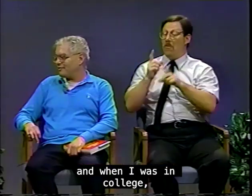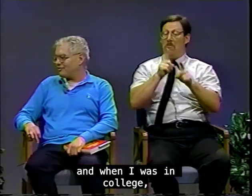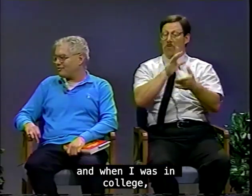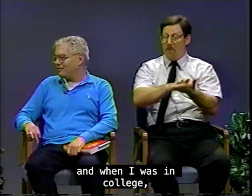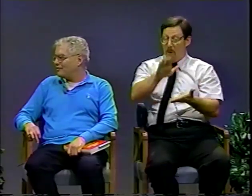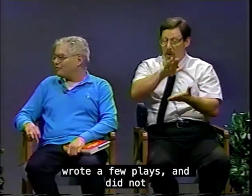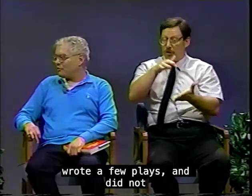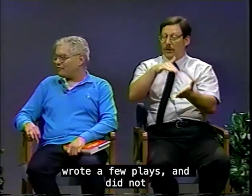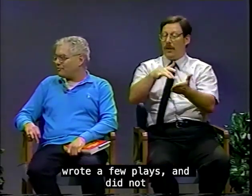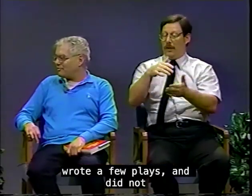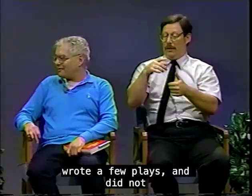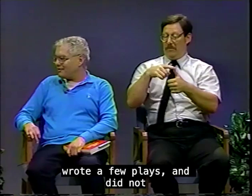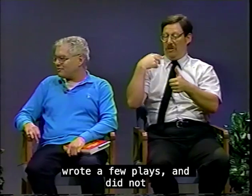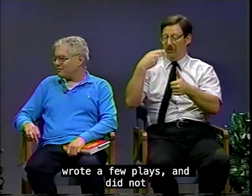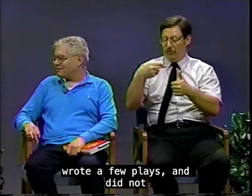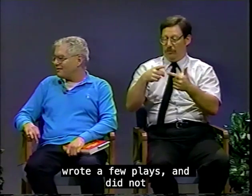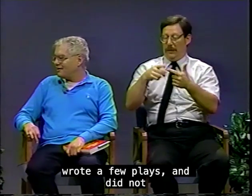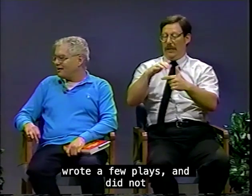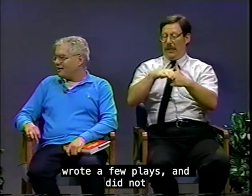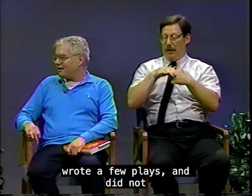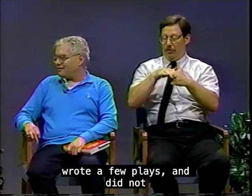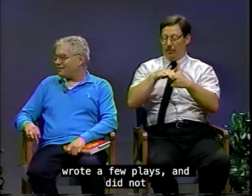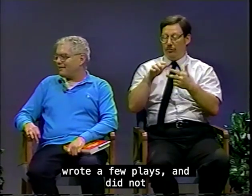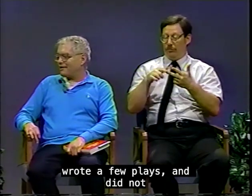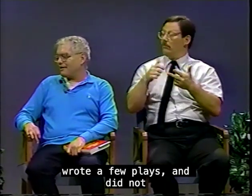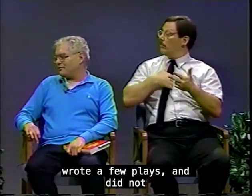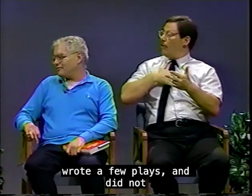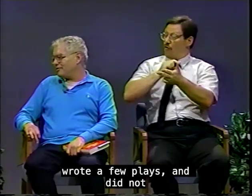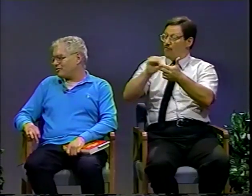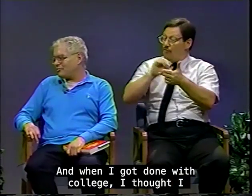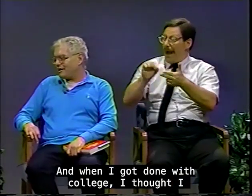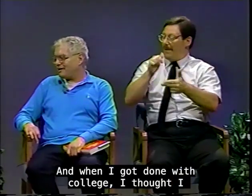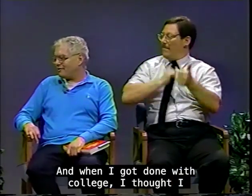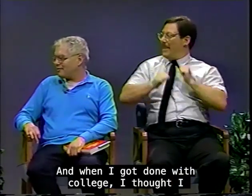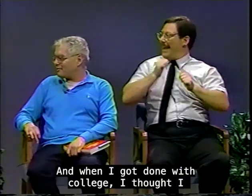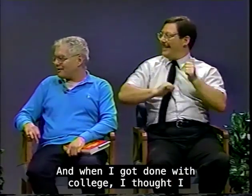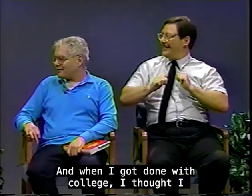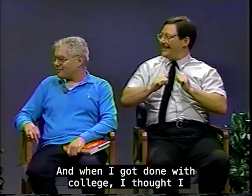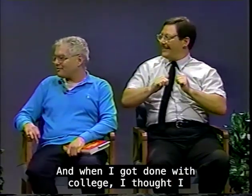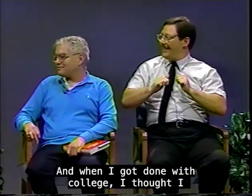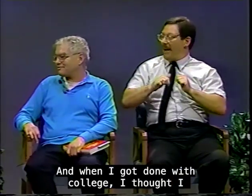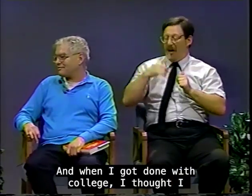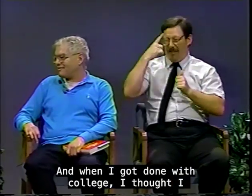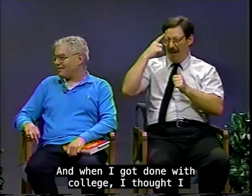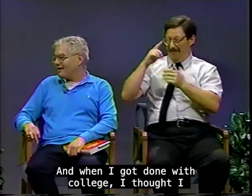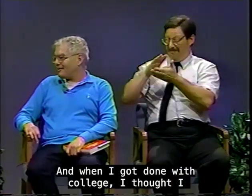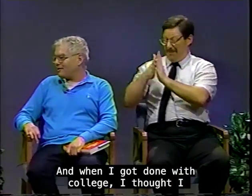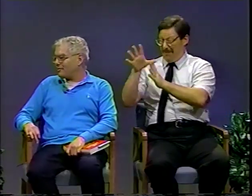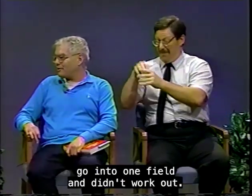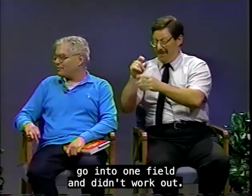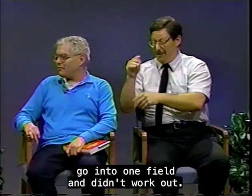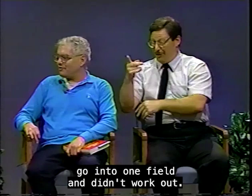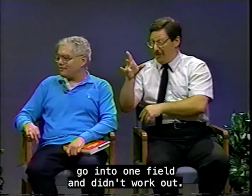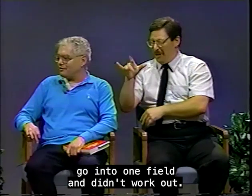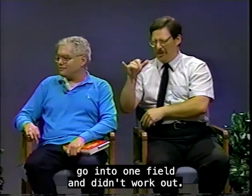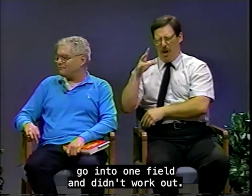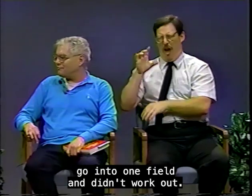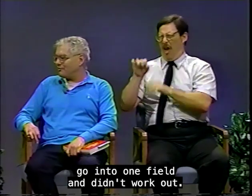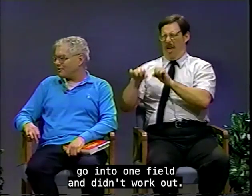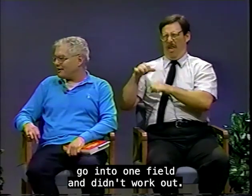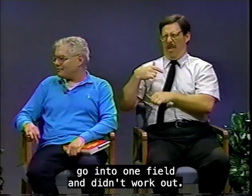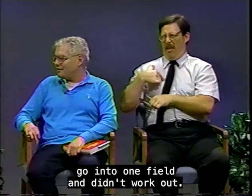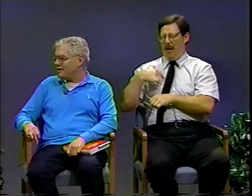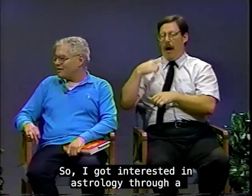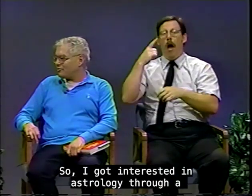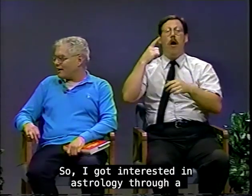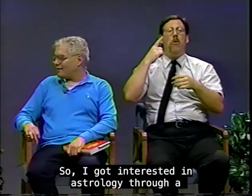and English, wrote a few plays, and did not think I would do this. And when I got done with college, I thought I would go into one field and didn't